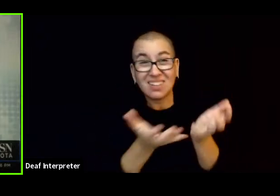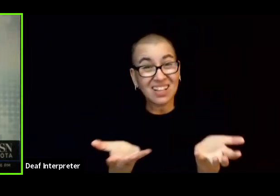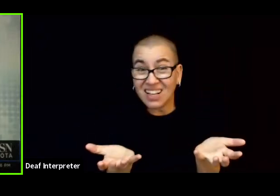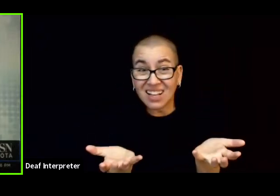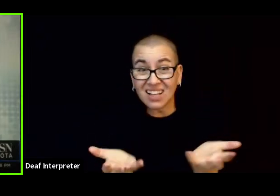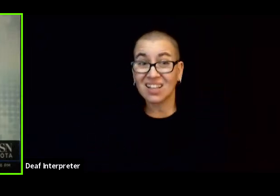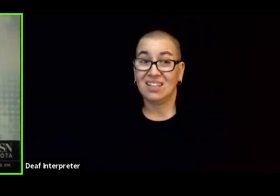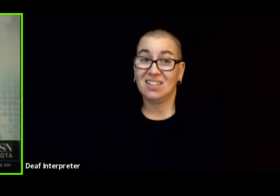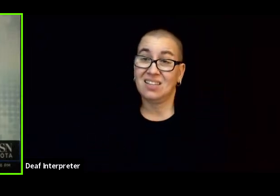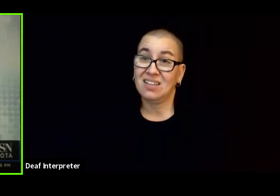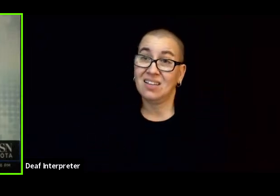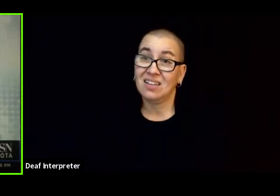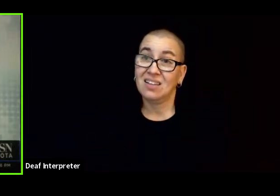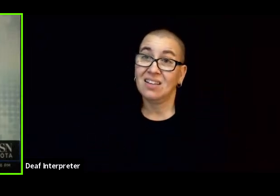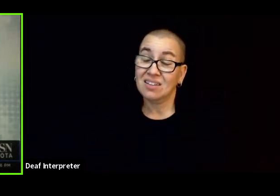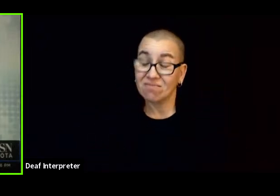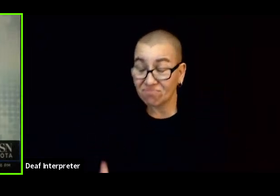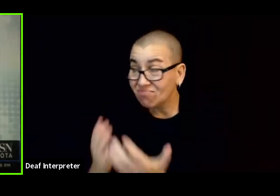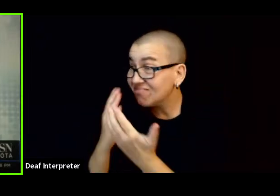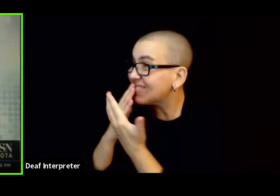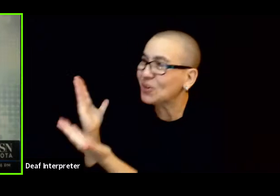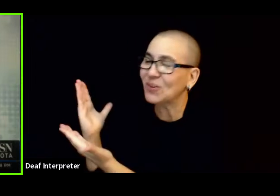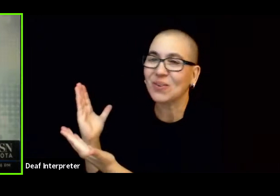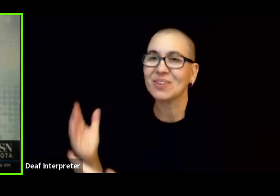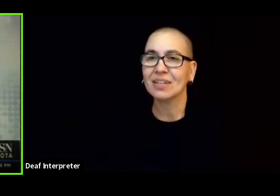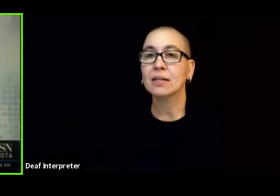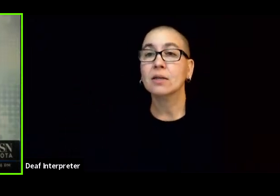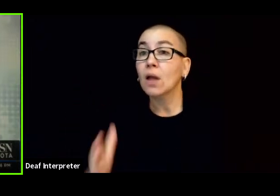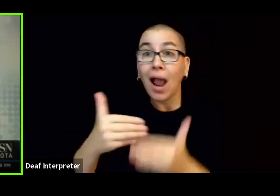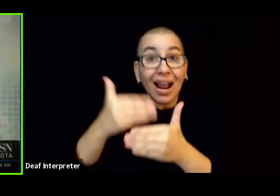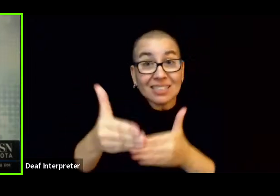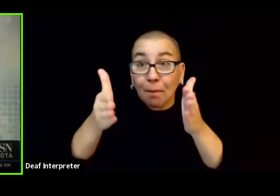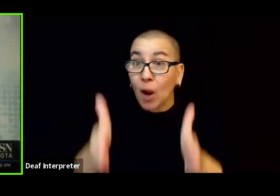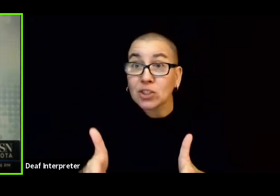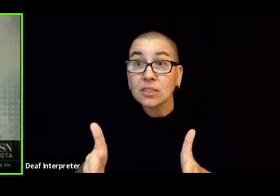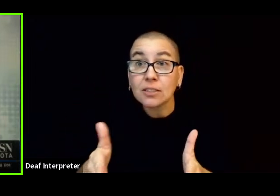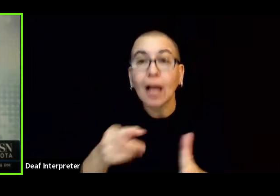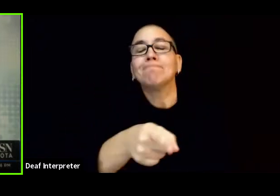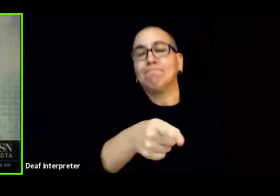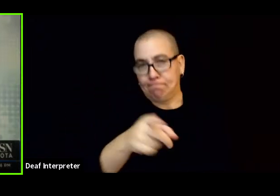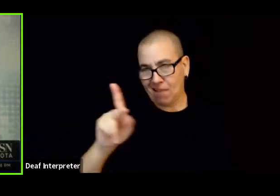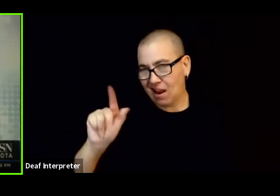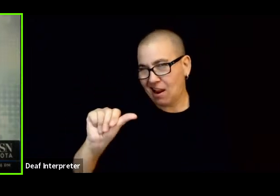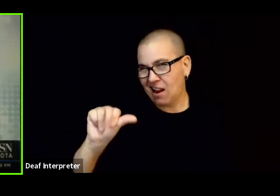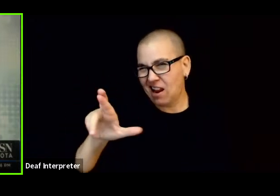Next one on the queue is Emily Havoc from Care 11. You are now live.